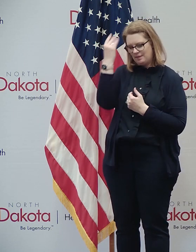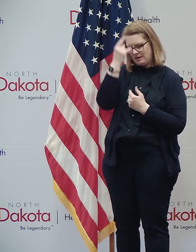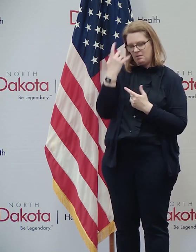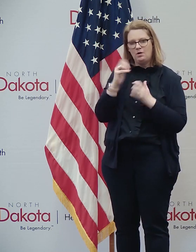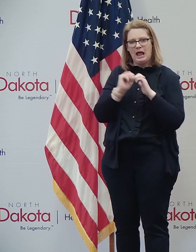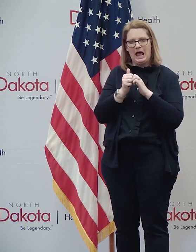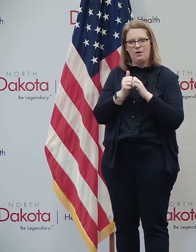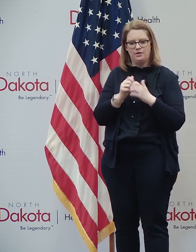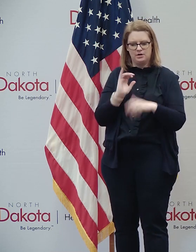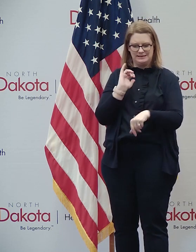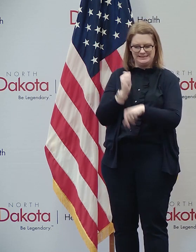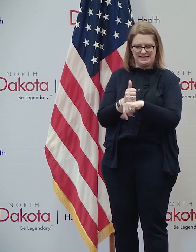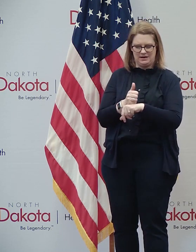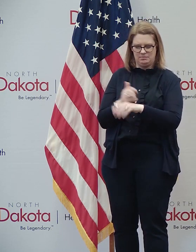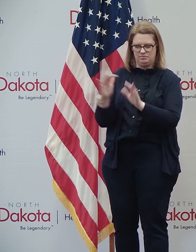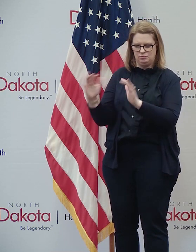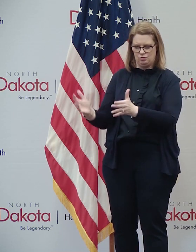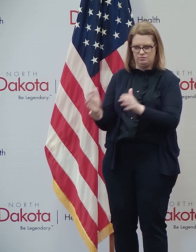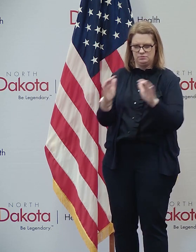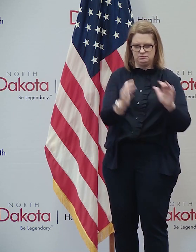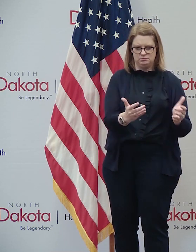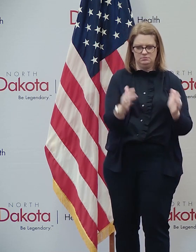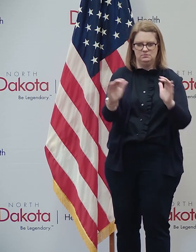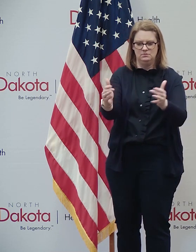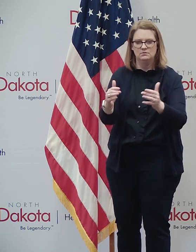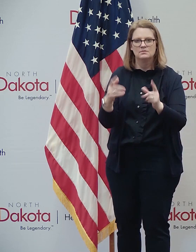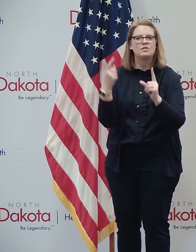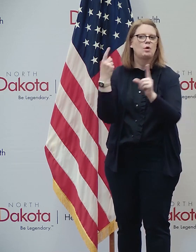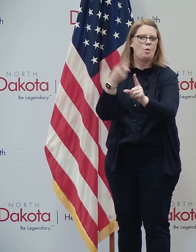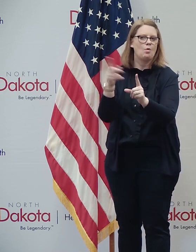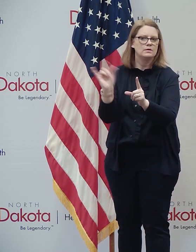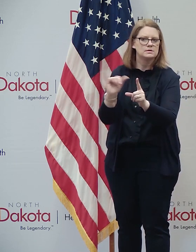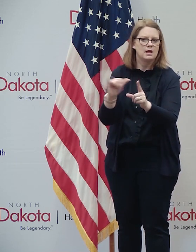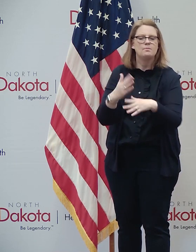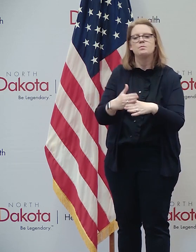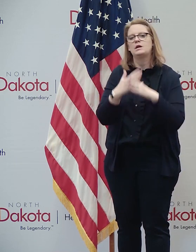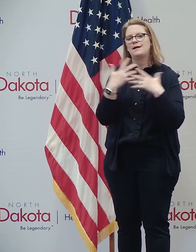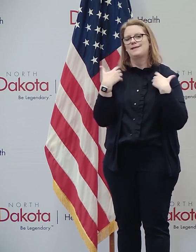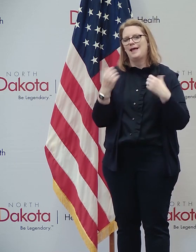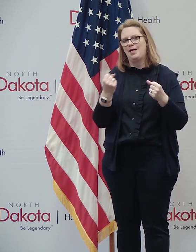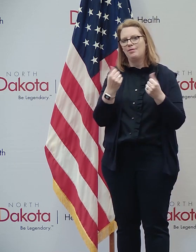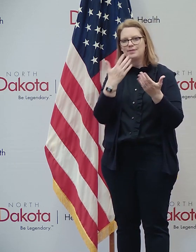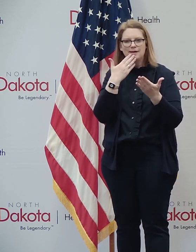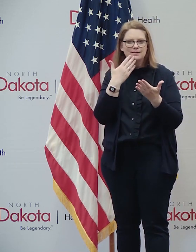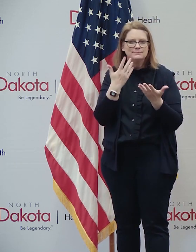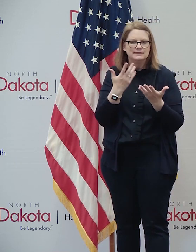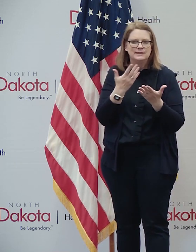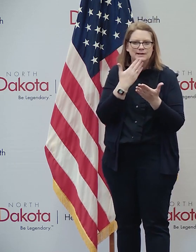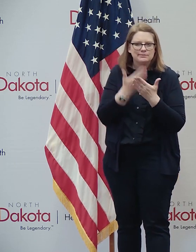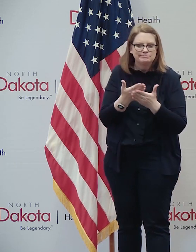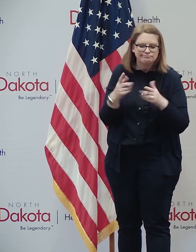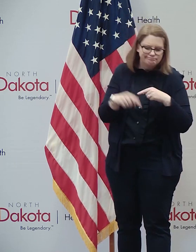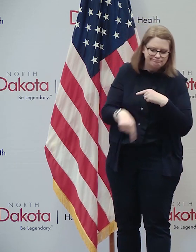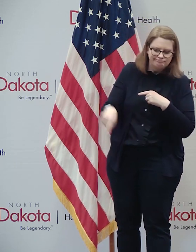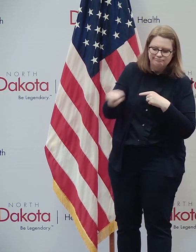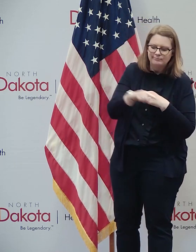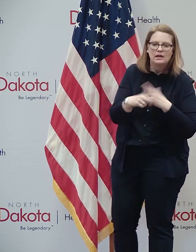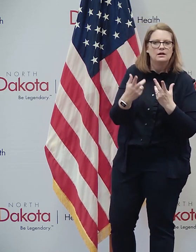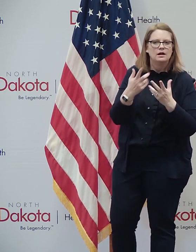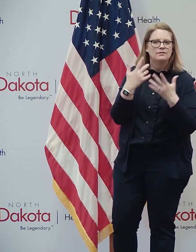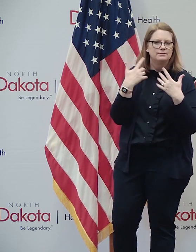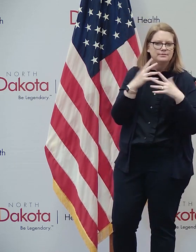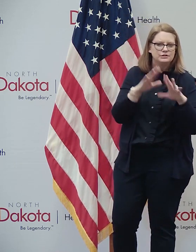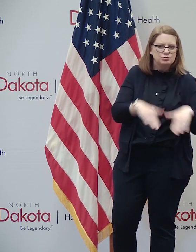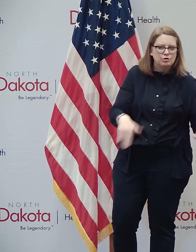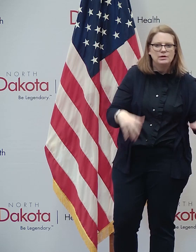and adults in their programs. Our goal remains the same: protect the health and well-being of children, family, and child care workers to help